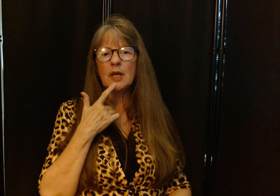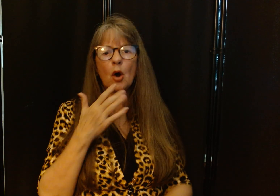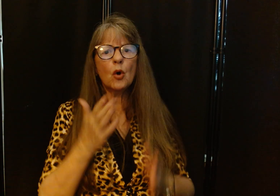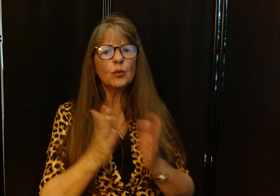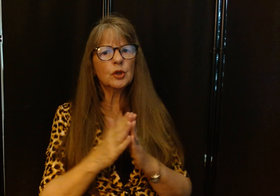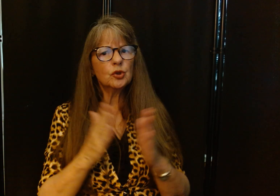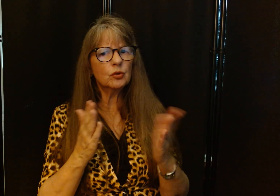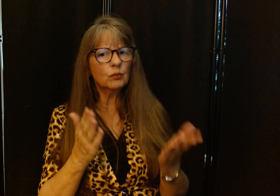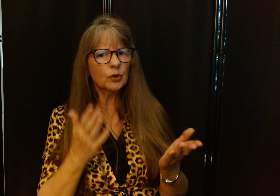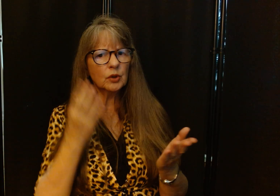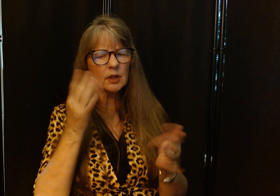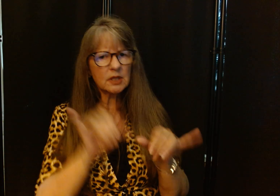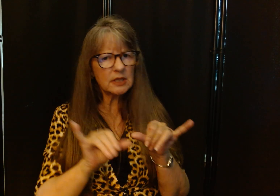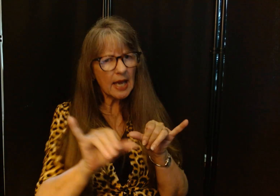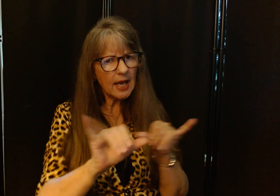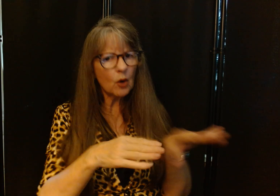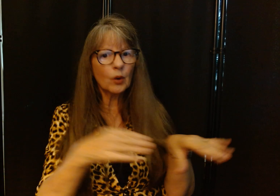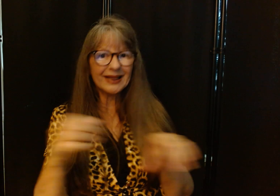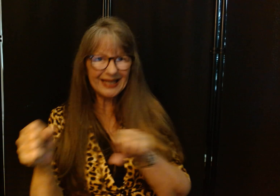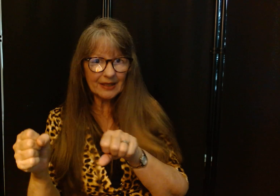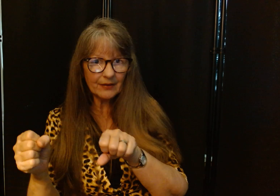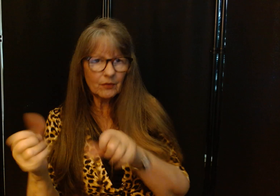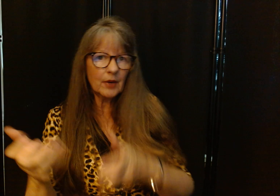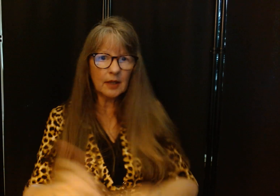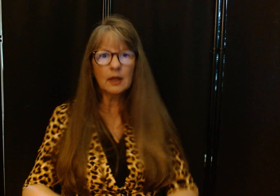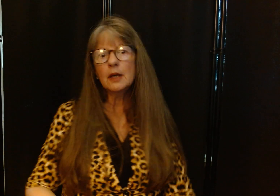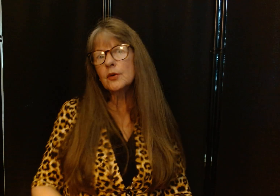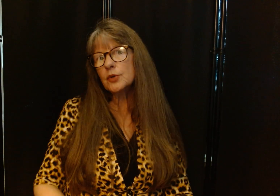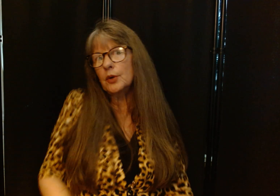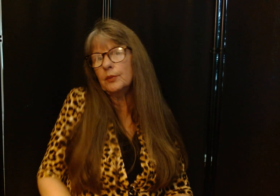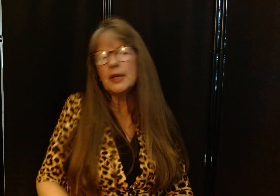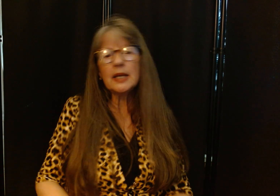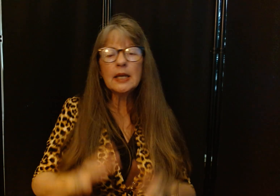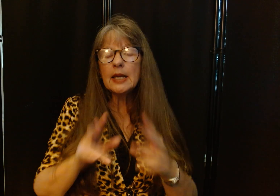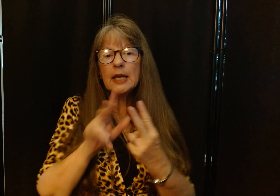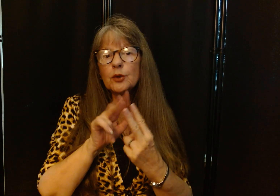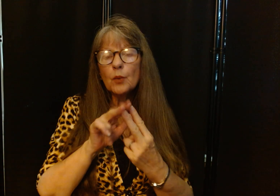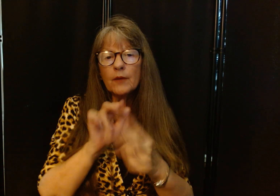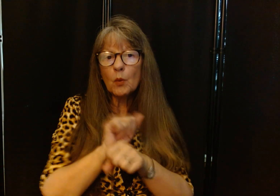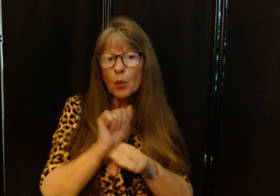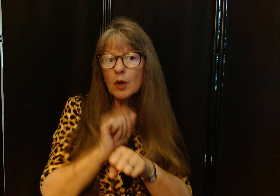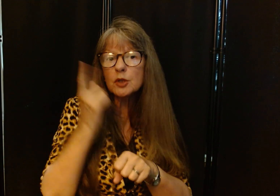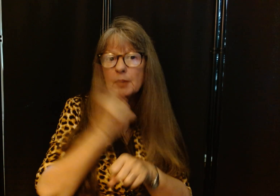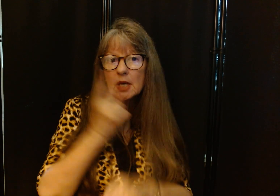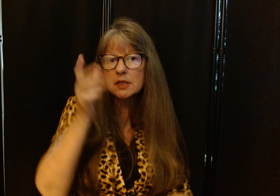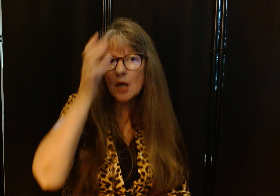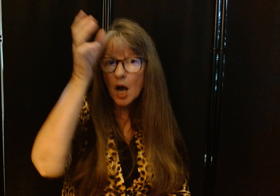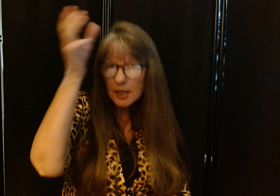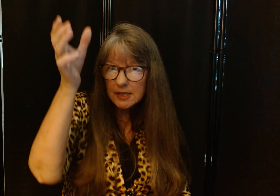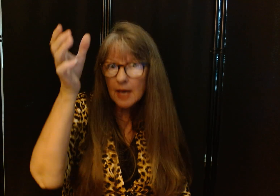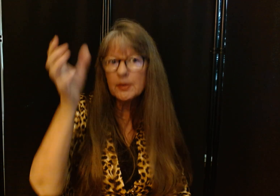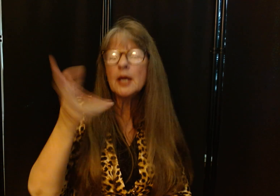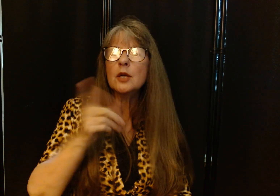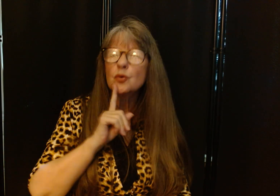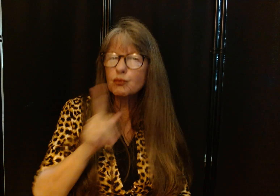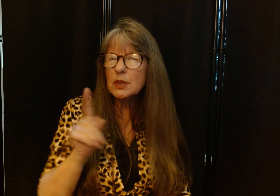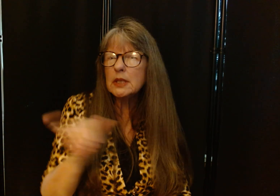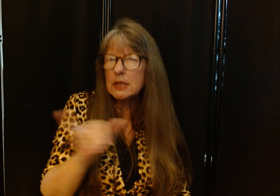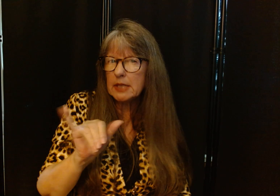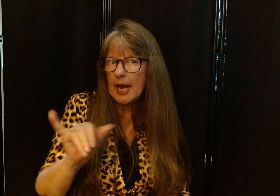oh, were you going to stay or leave, right? So either one of them works, because the concept is really the same.